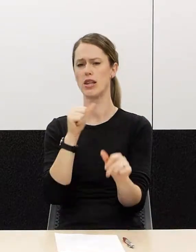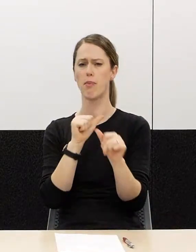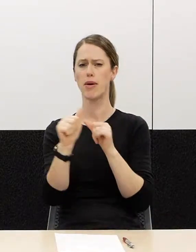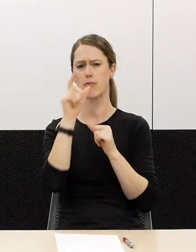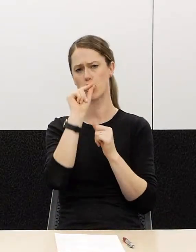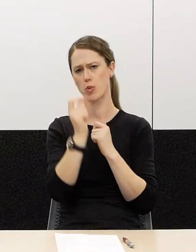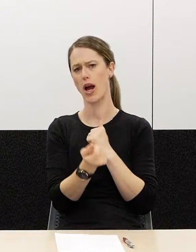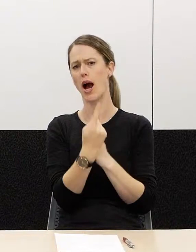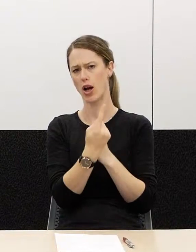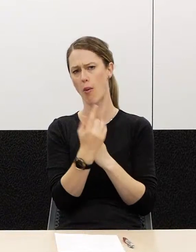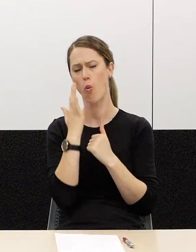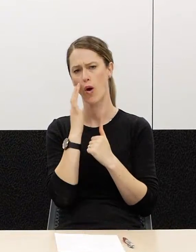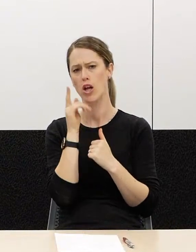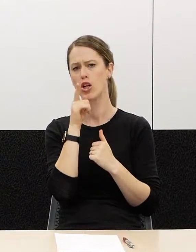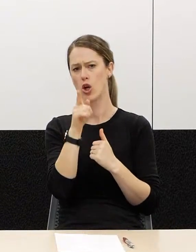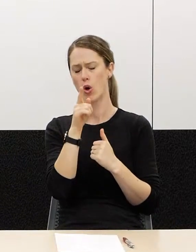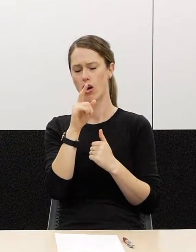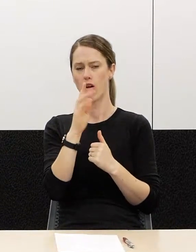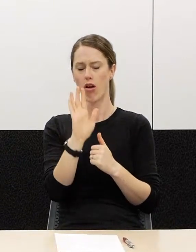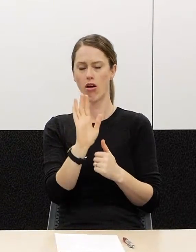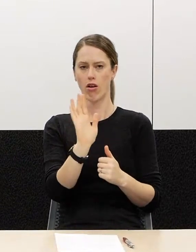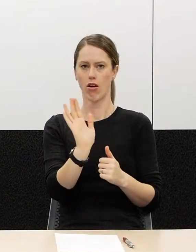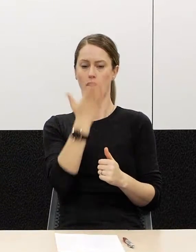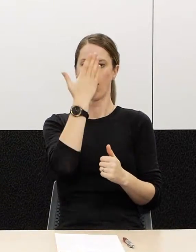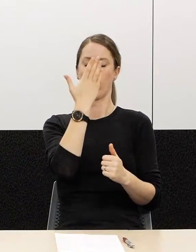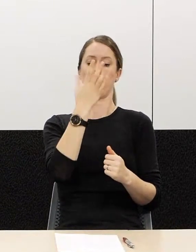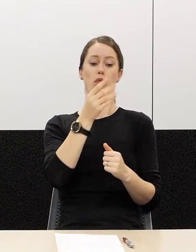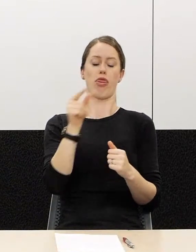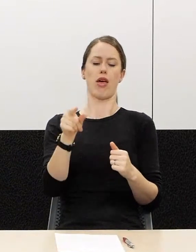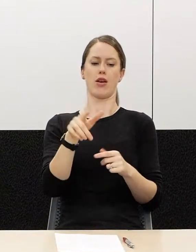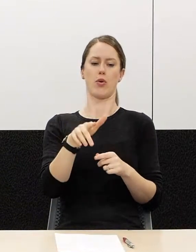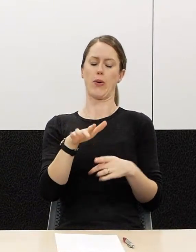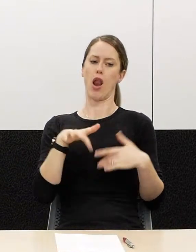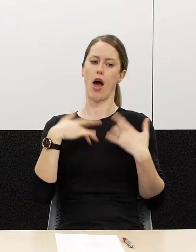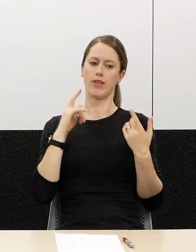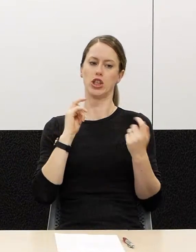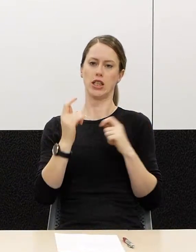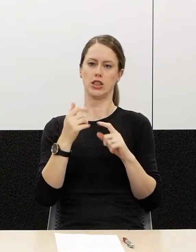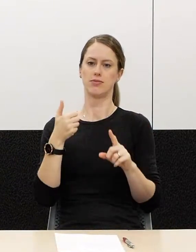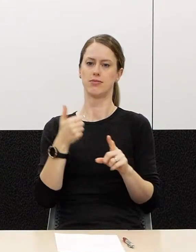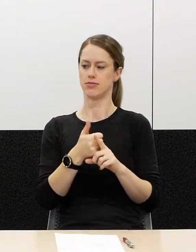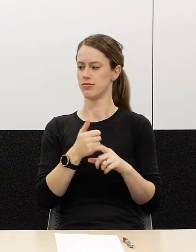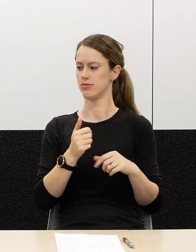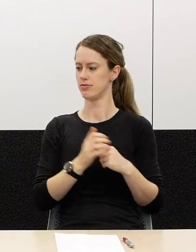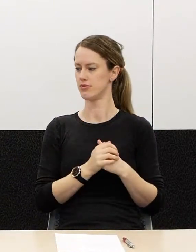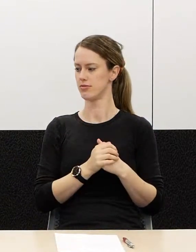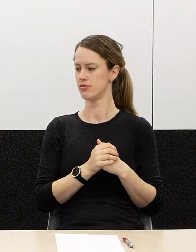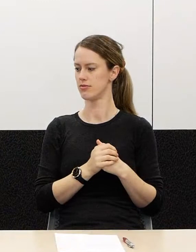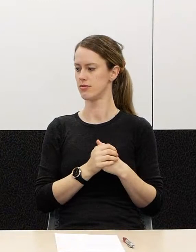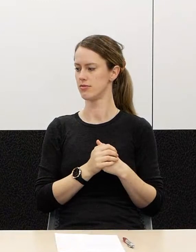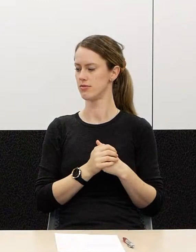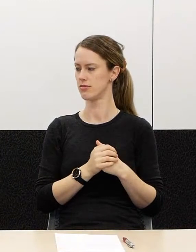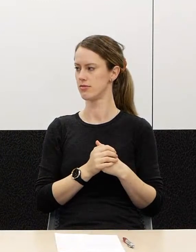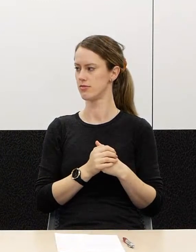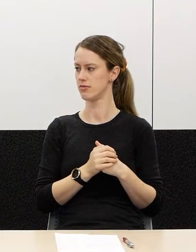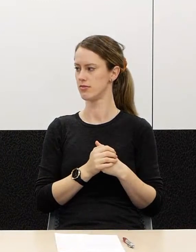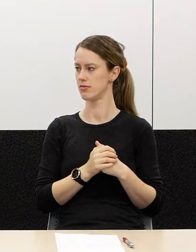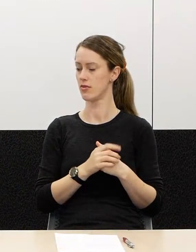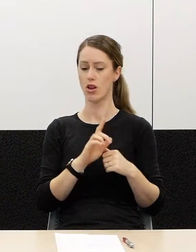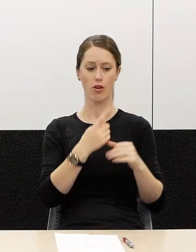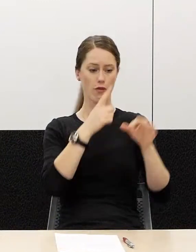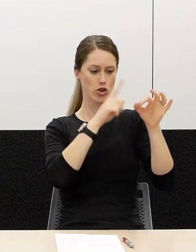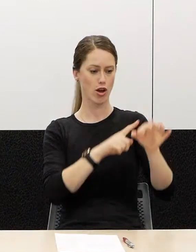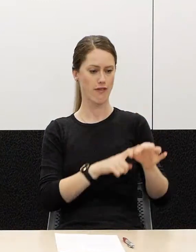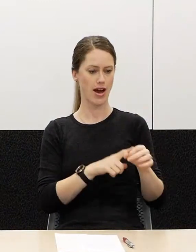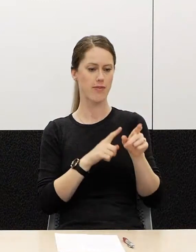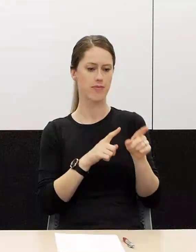possible outcome when you're confronted with something that is actually incredibly life-changing. So the first survey asks